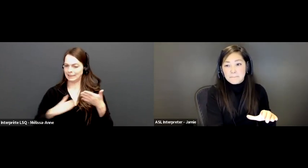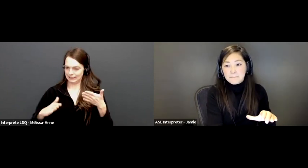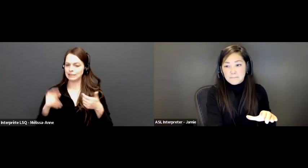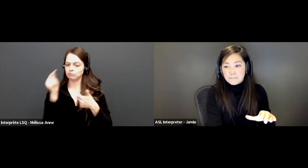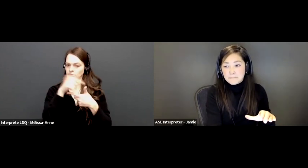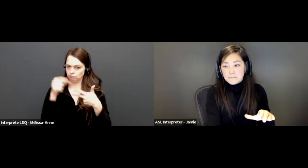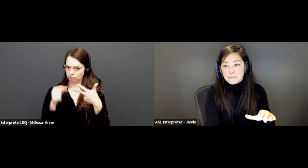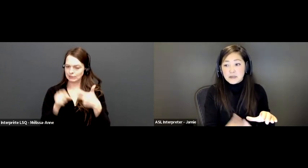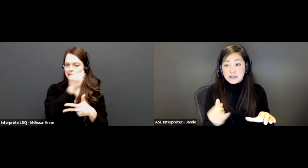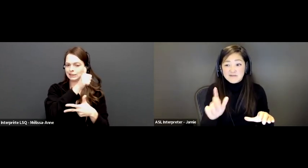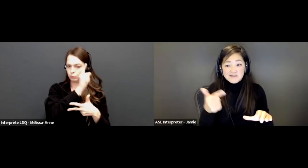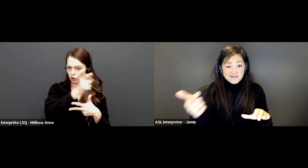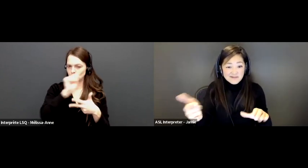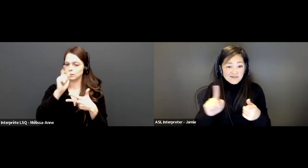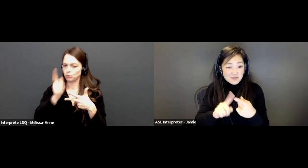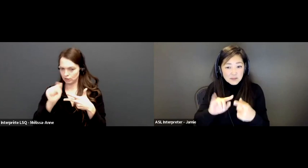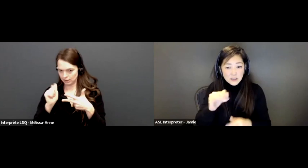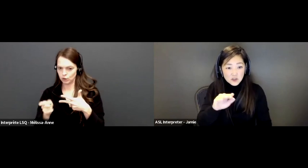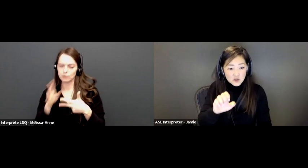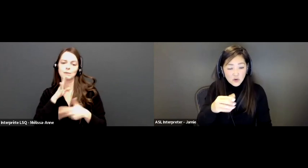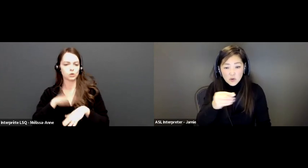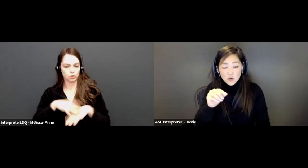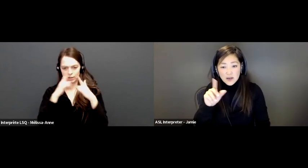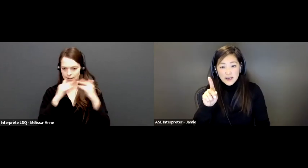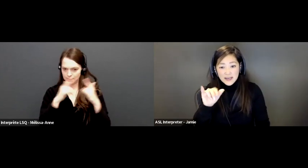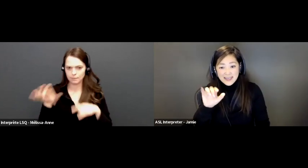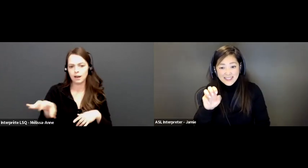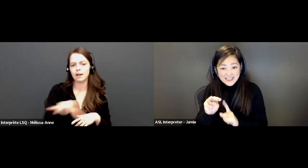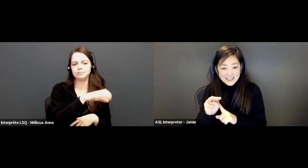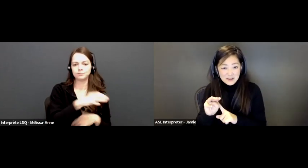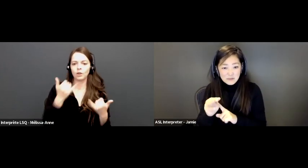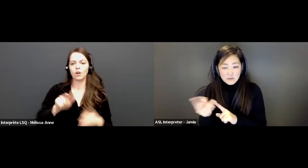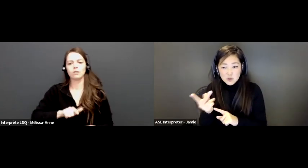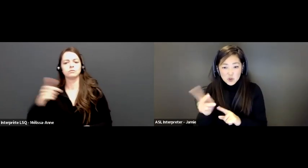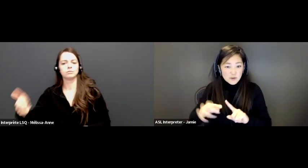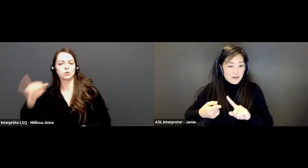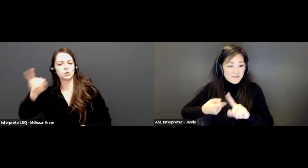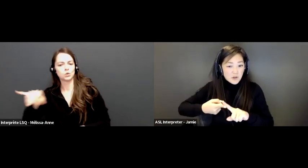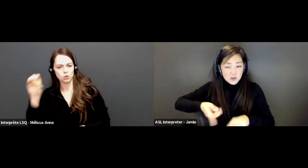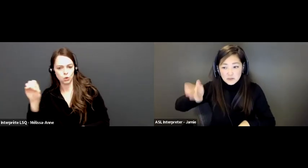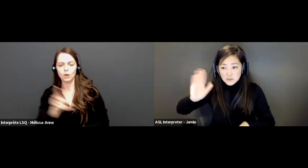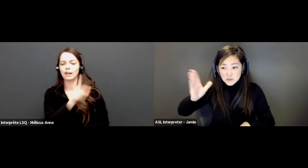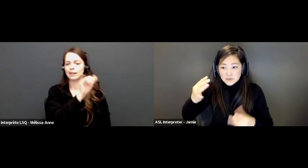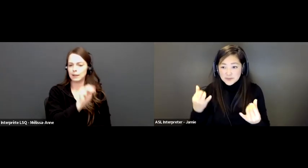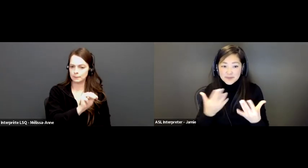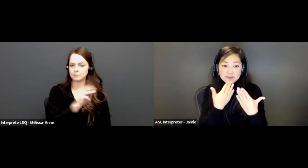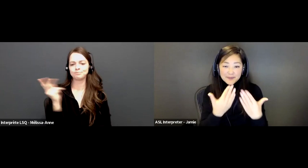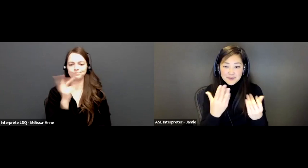I'll hand it right over to Joe and Kim, who are our first presenters today. Thank you.